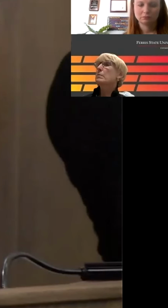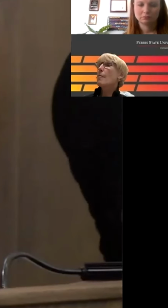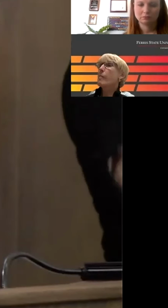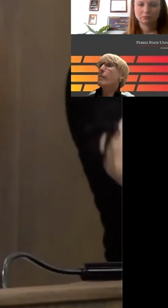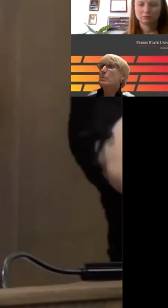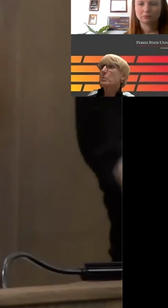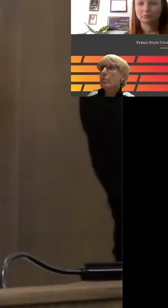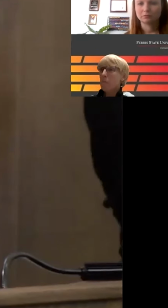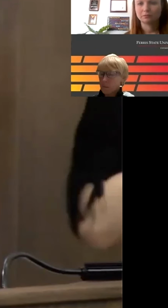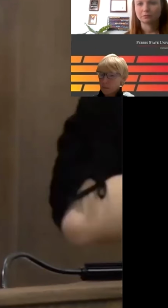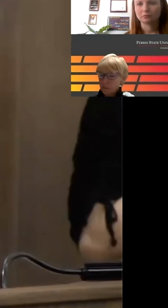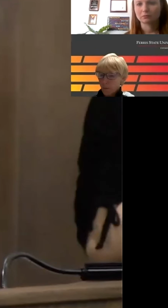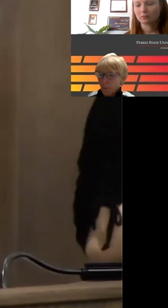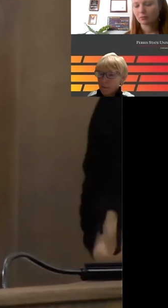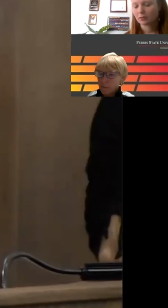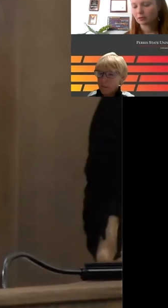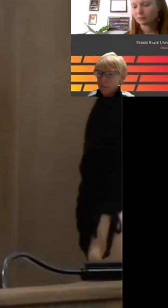Michigan.